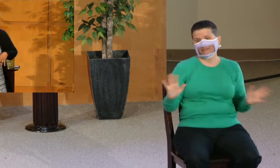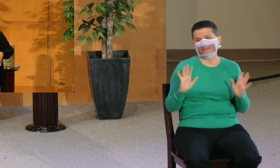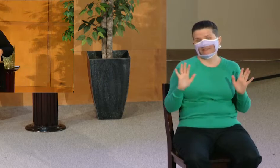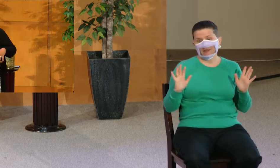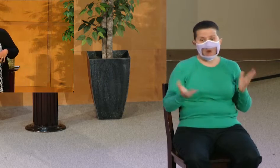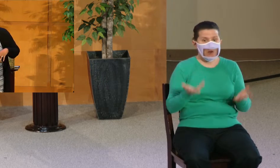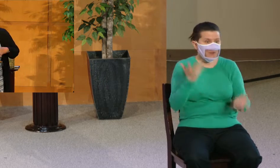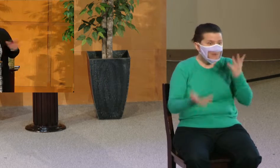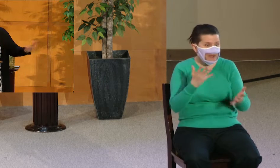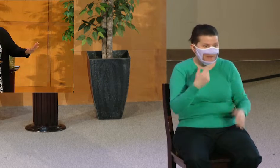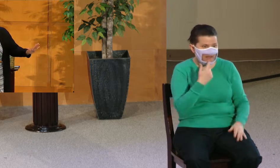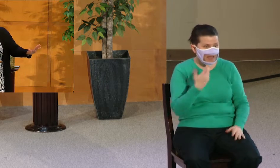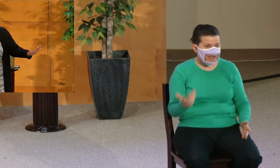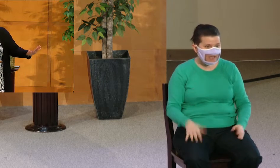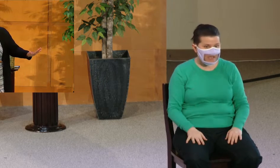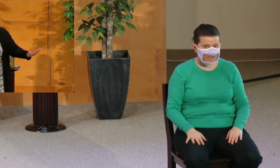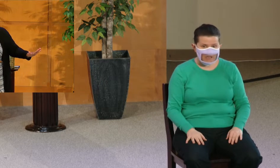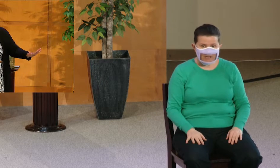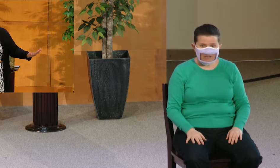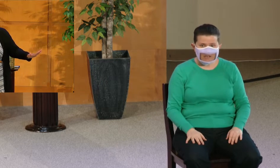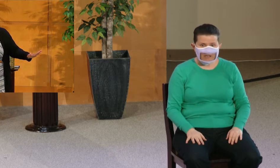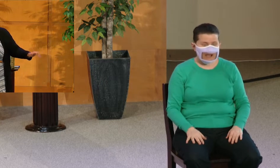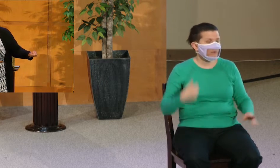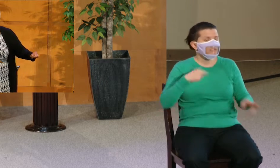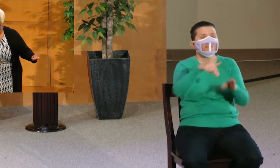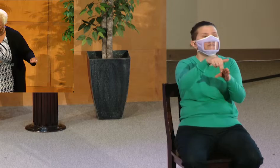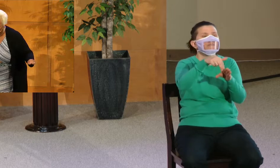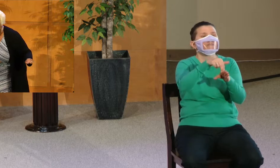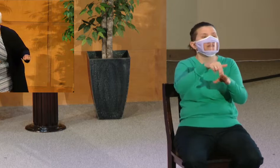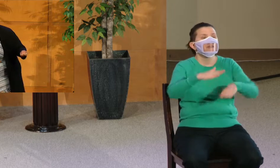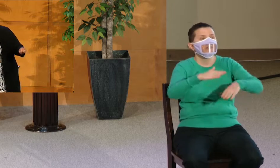be thinking, I was Switzerland doing the whole thing. I was so neutral.